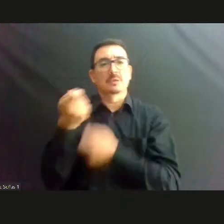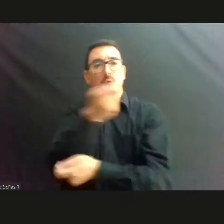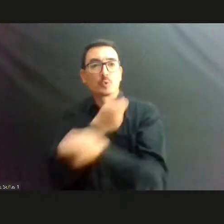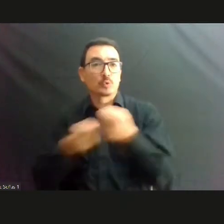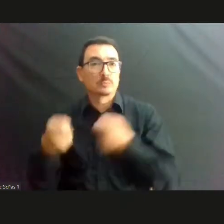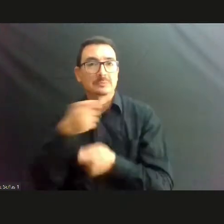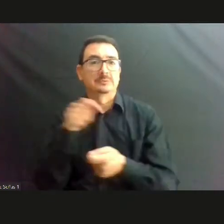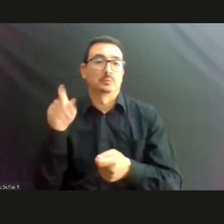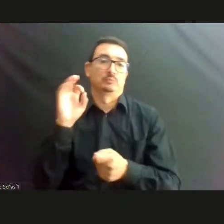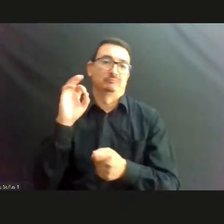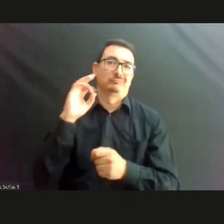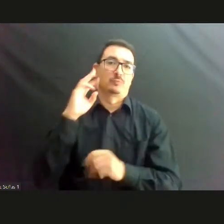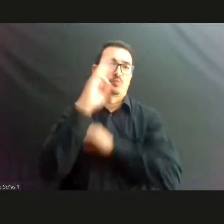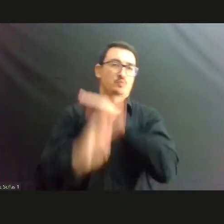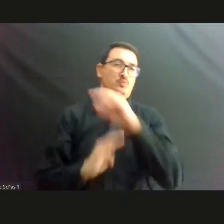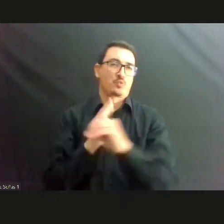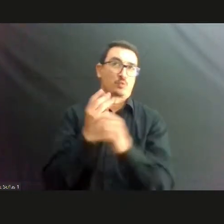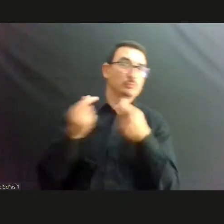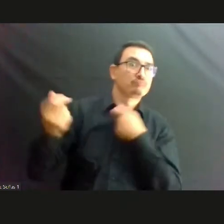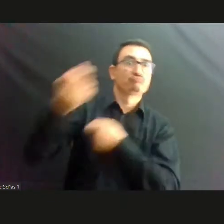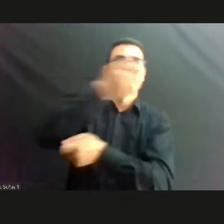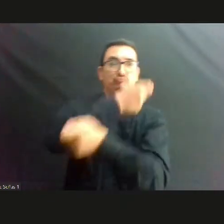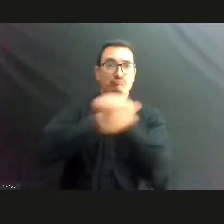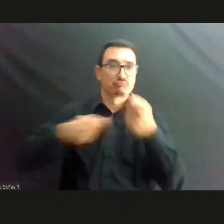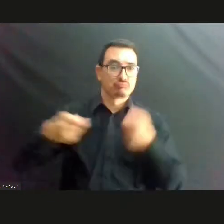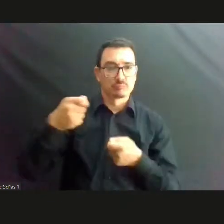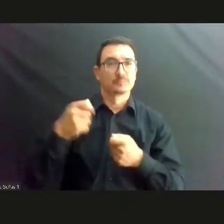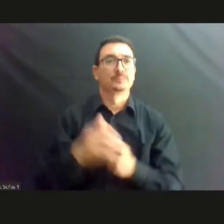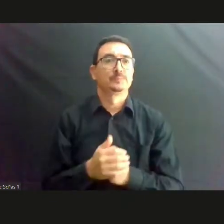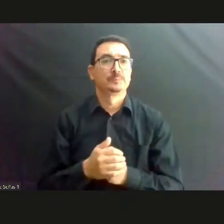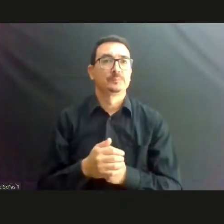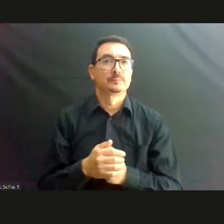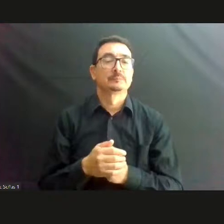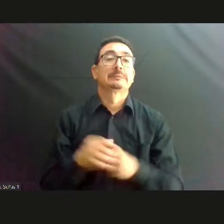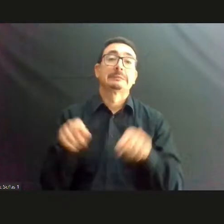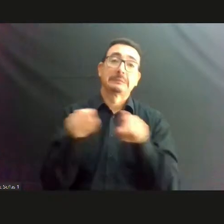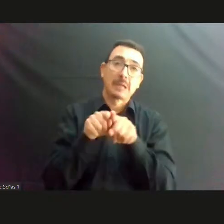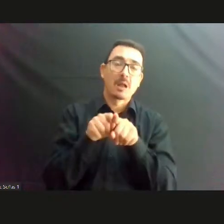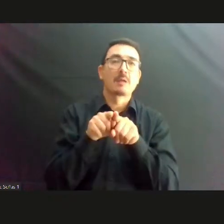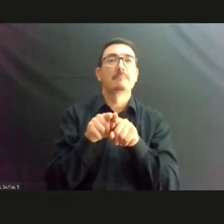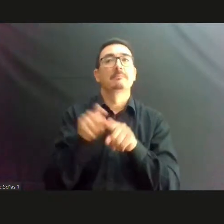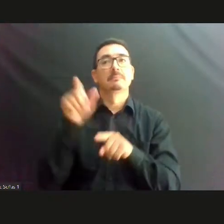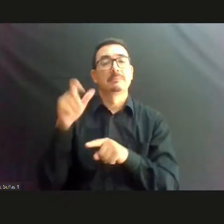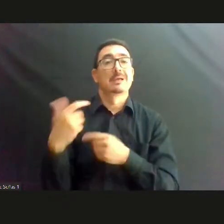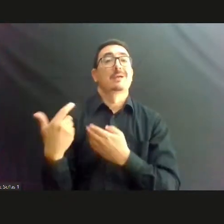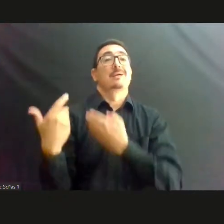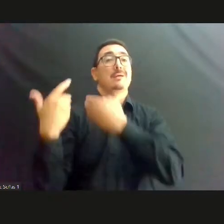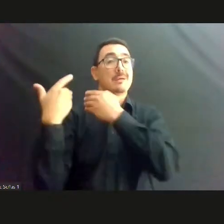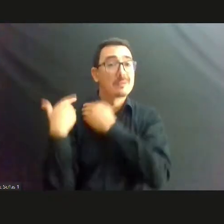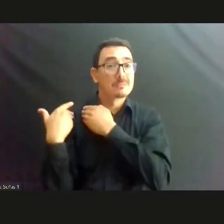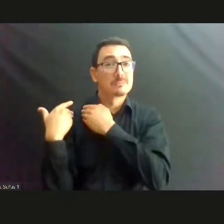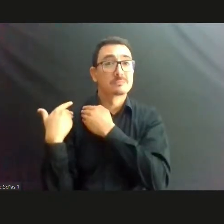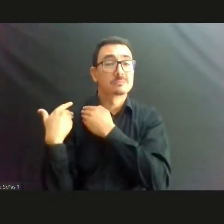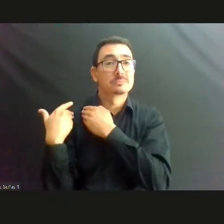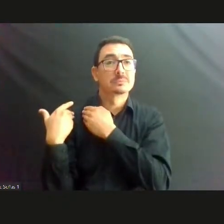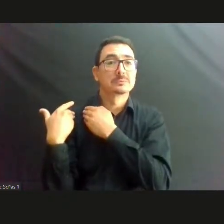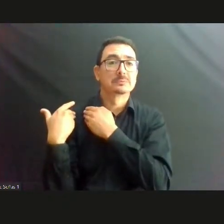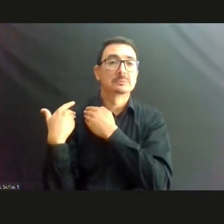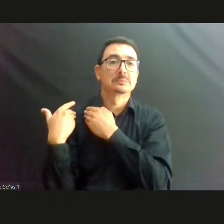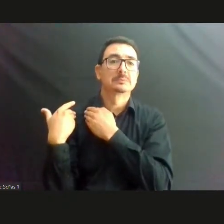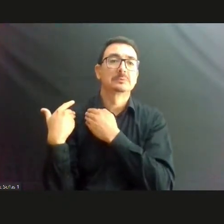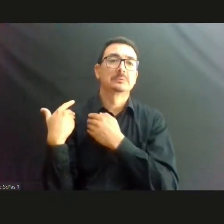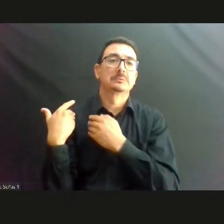Commercial Diplomatic Branch of the United Nations Conference on Trade and Development. She leads a team that